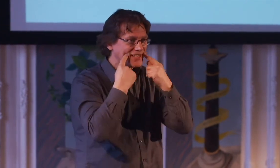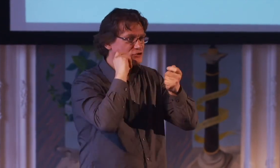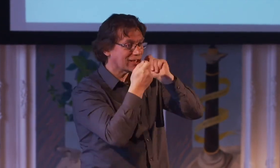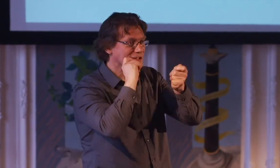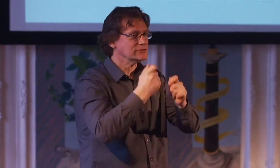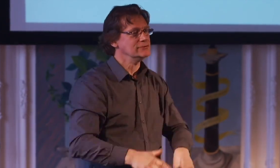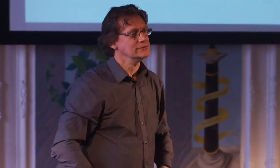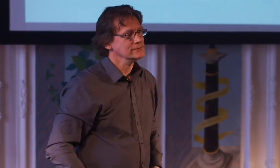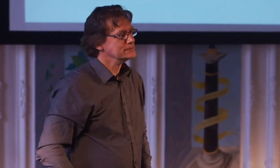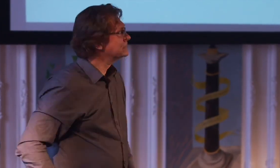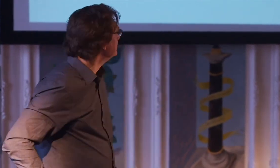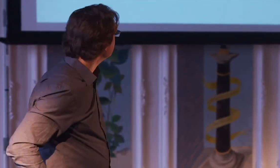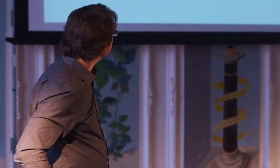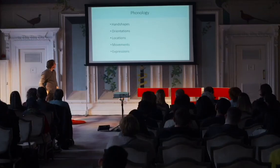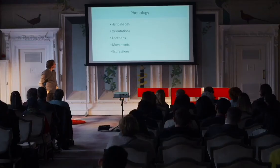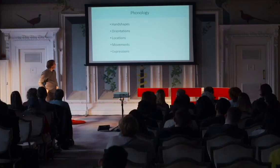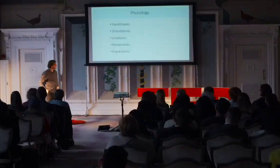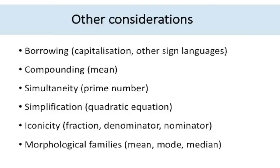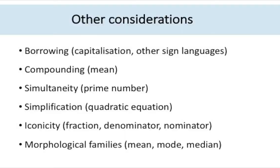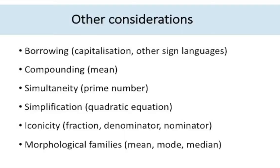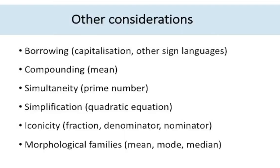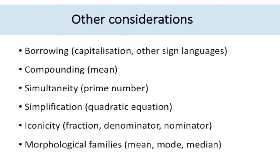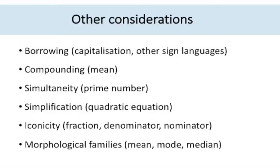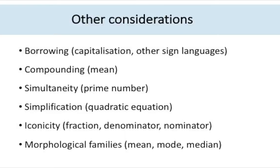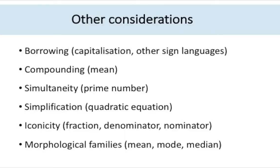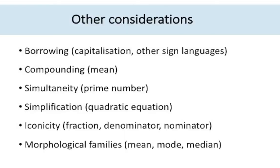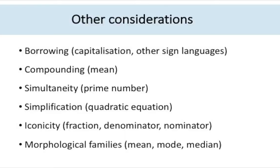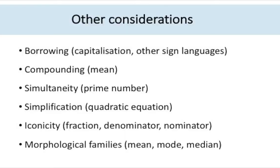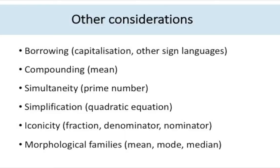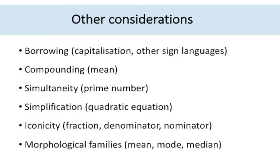So the manual sign is the same, and the only change is in facial expression.